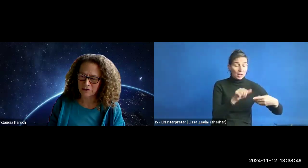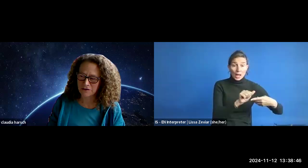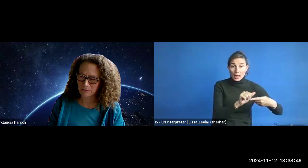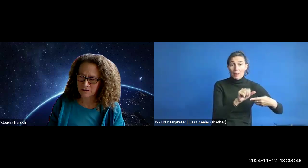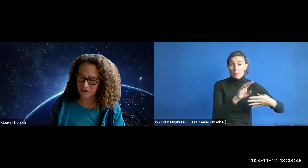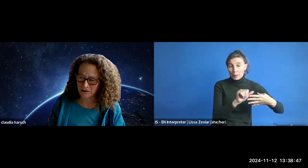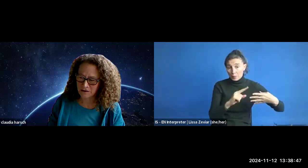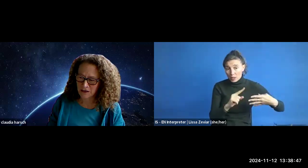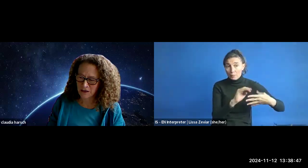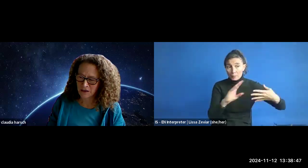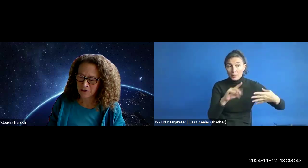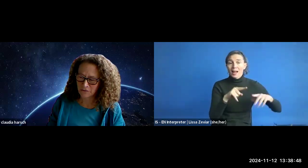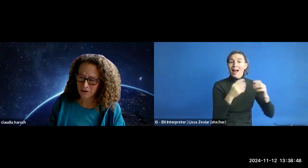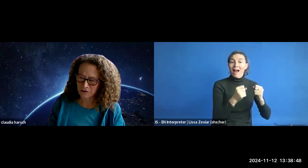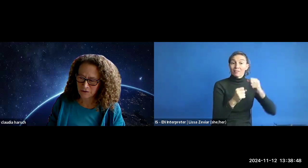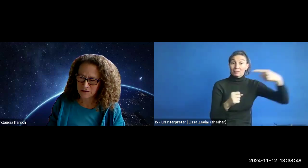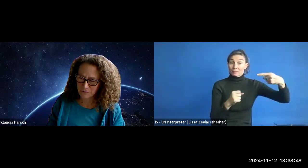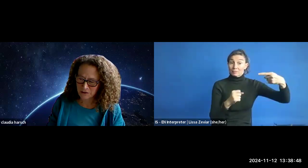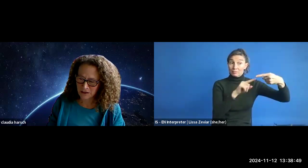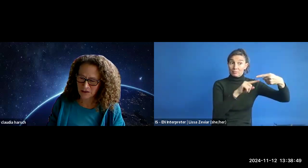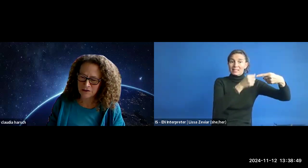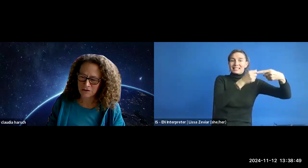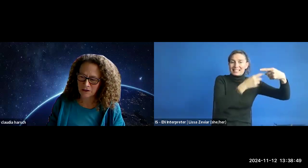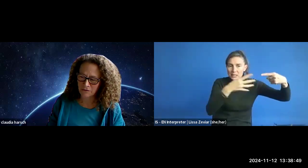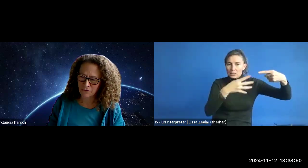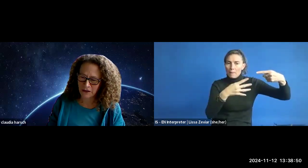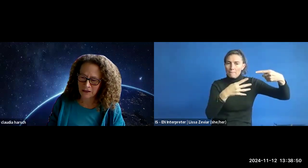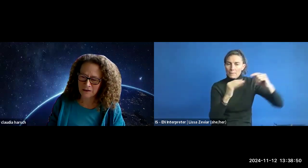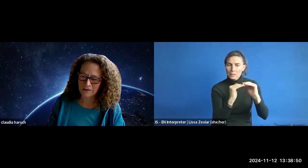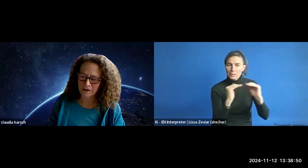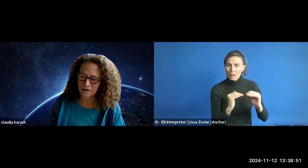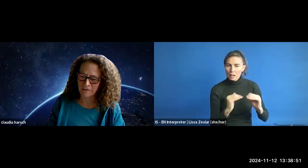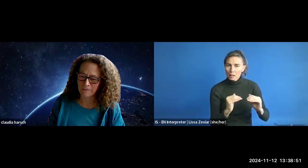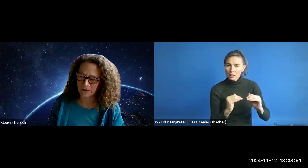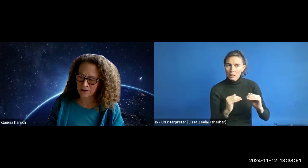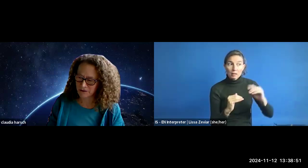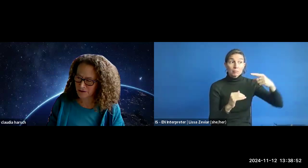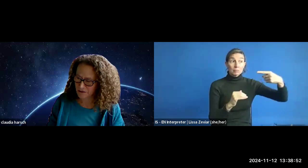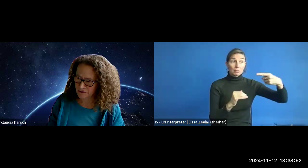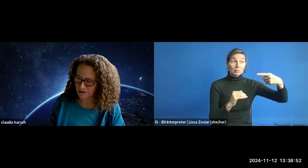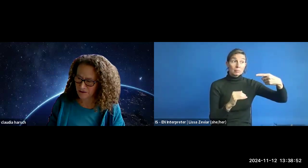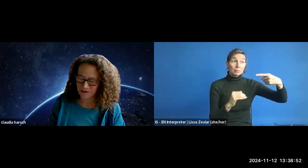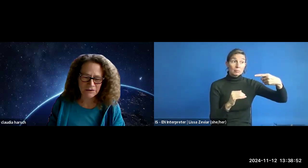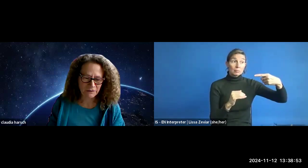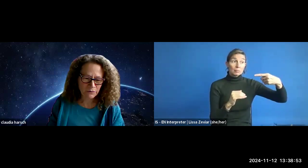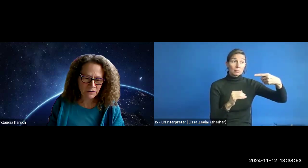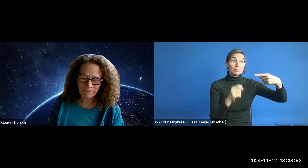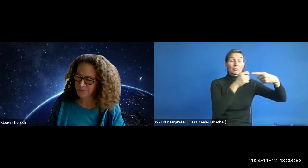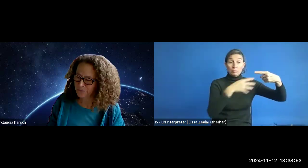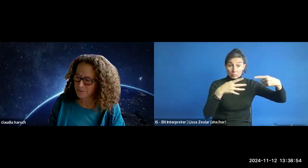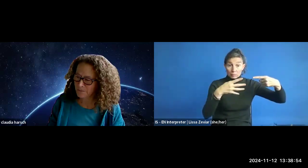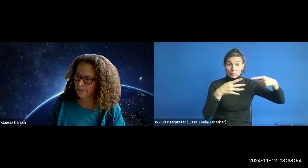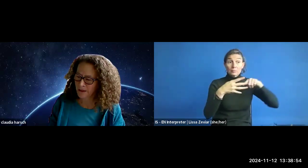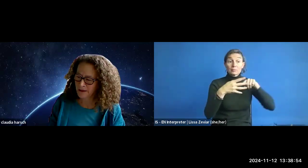competences, you find sub-skills, and for each of the sub-skills, you then find the